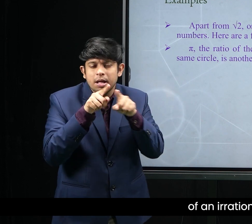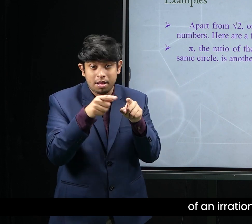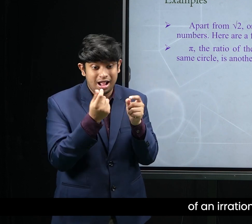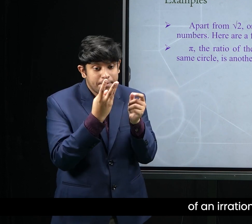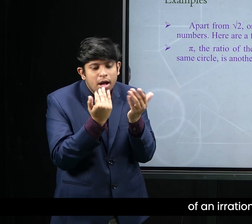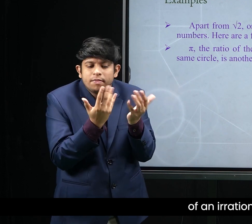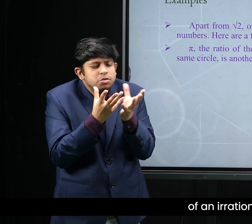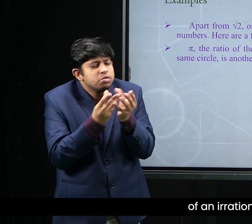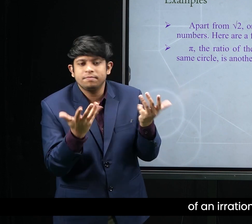number.